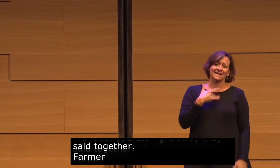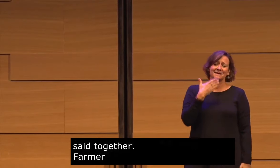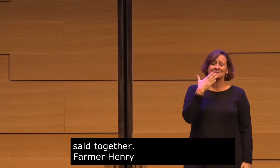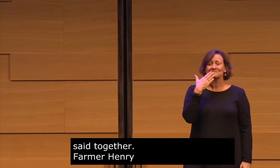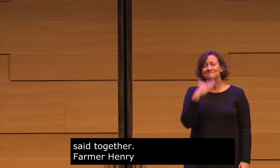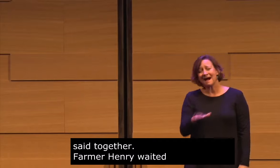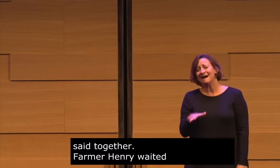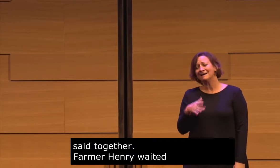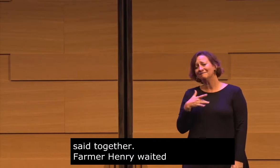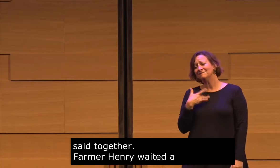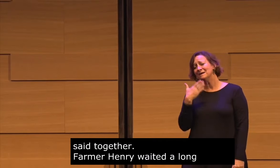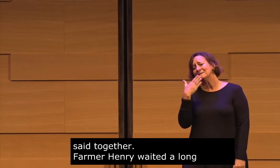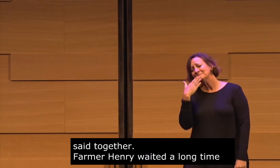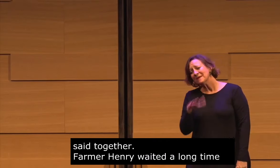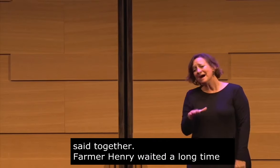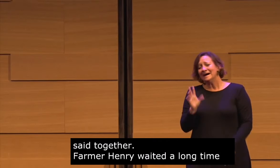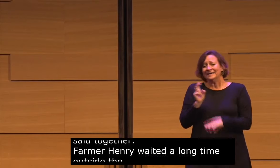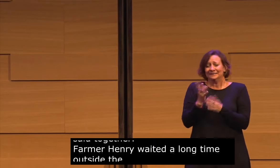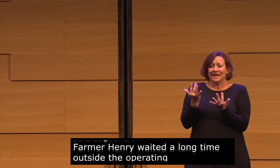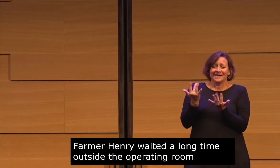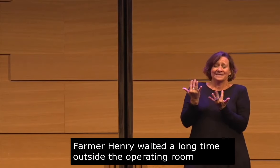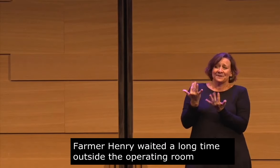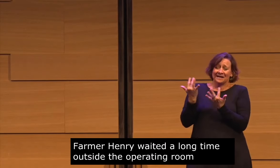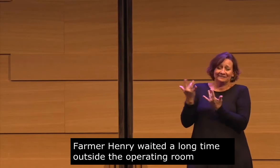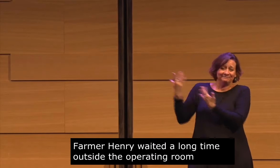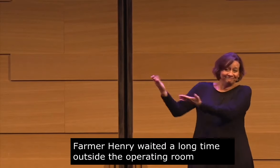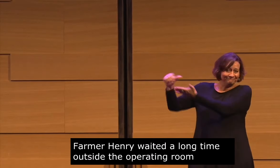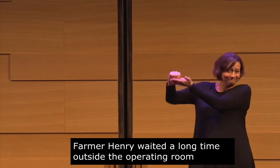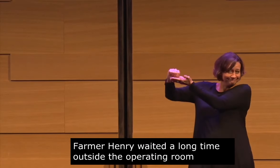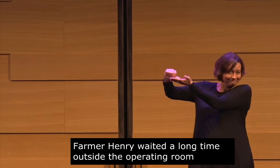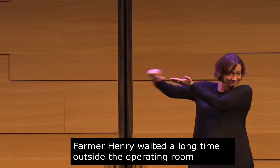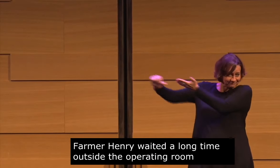Farmer Henry waited a long time outside the operating room.